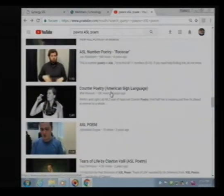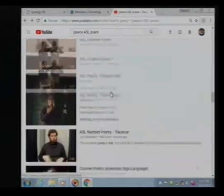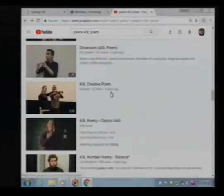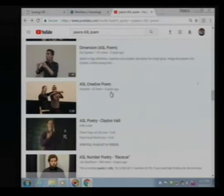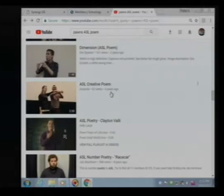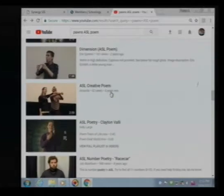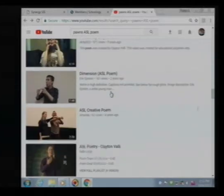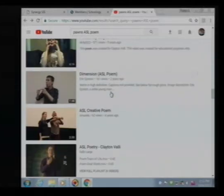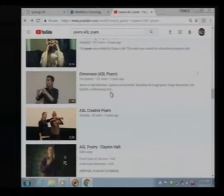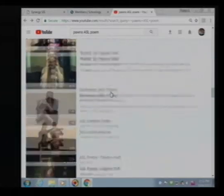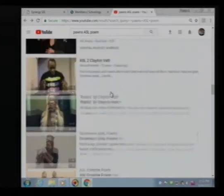Maybe one by...